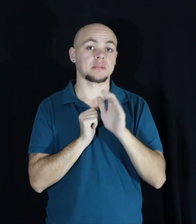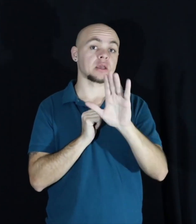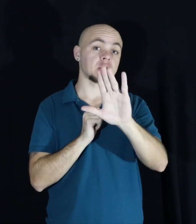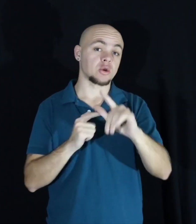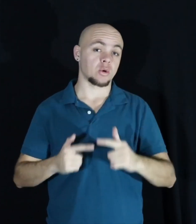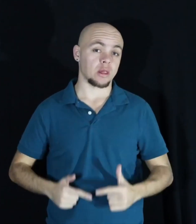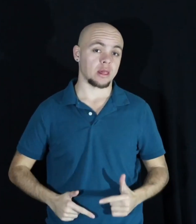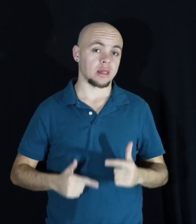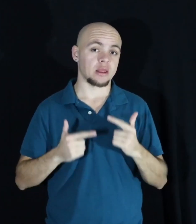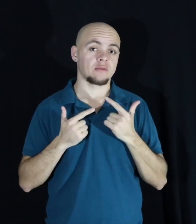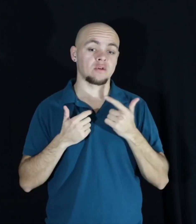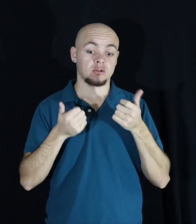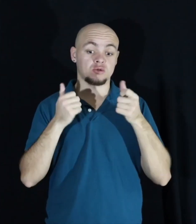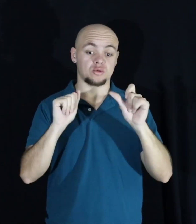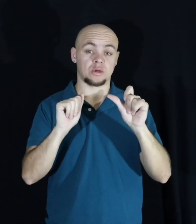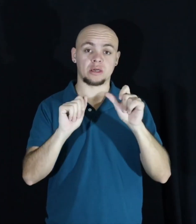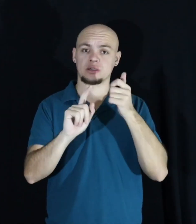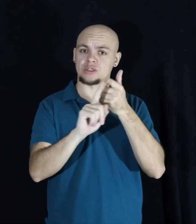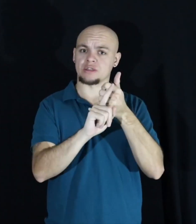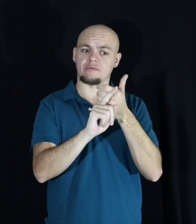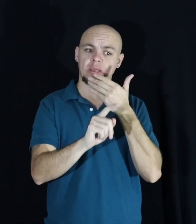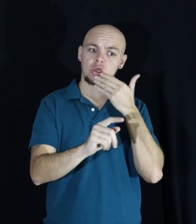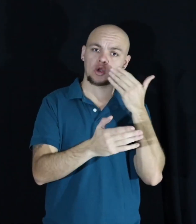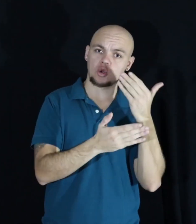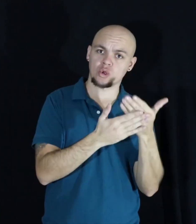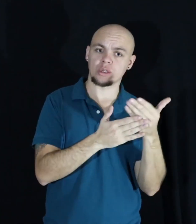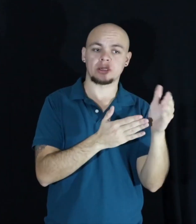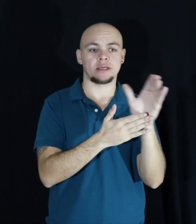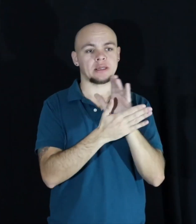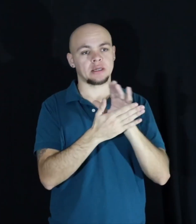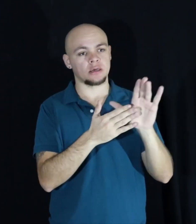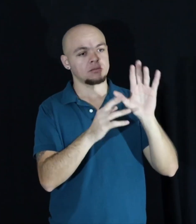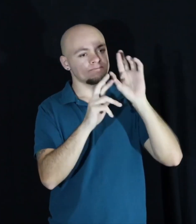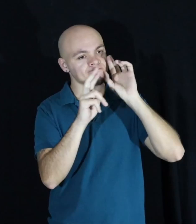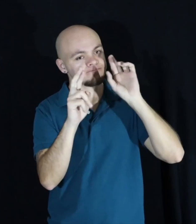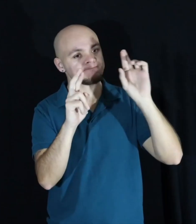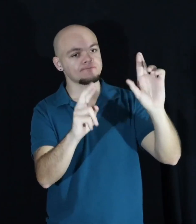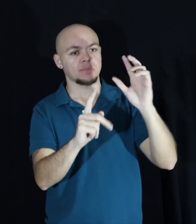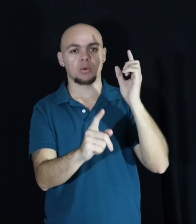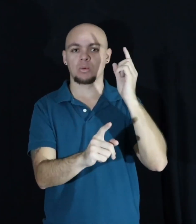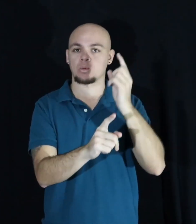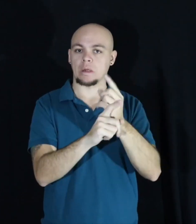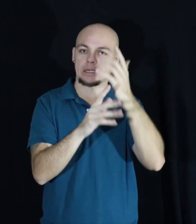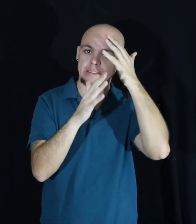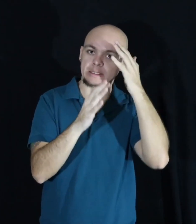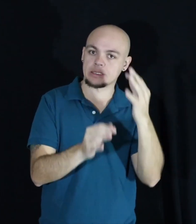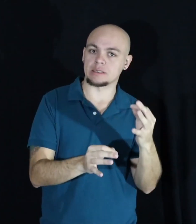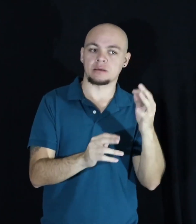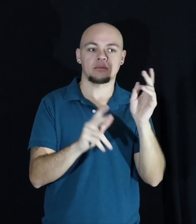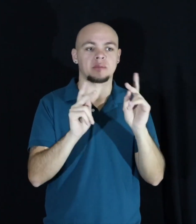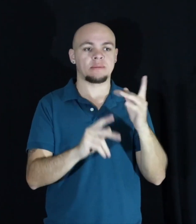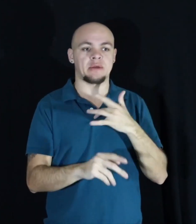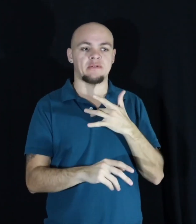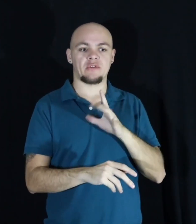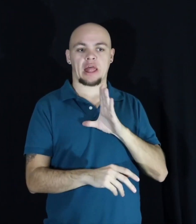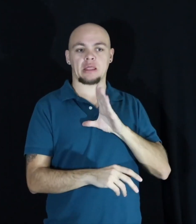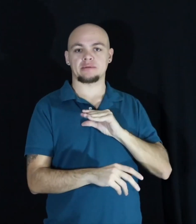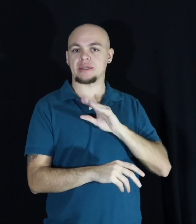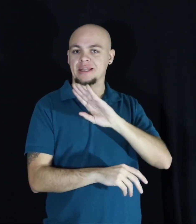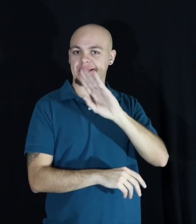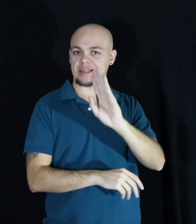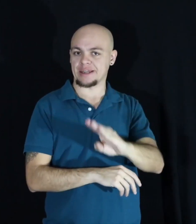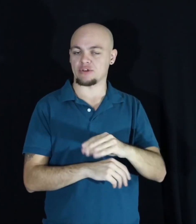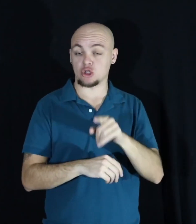you might also try to be good. You might attempt to be nice to everyone and make the right decisions to not make anyone feel bad. You